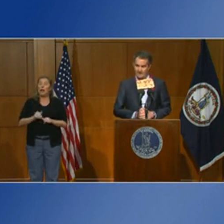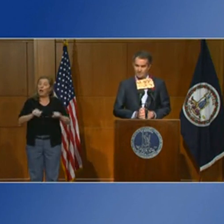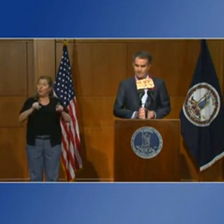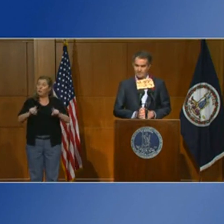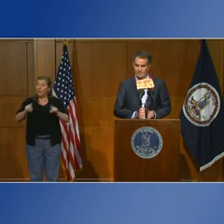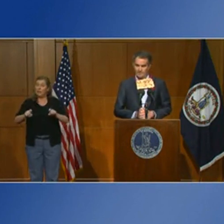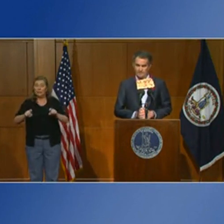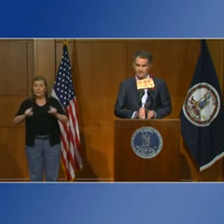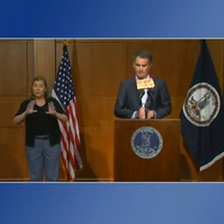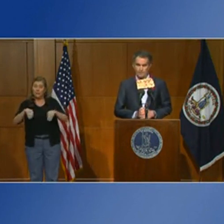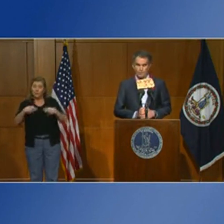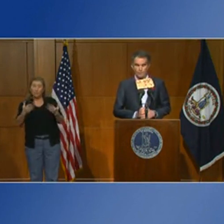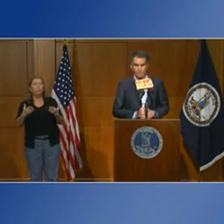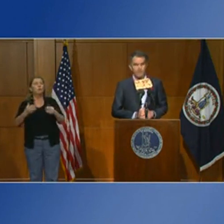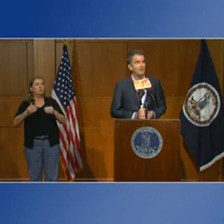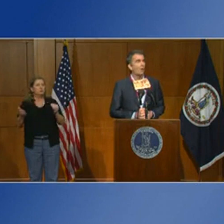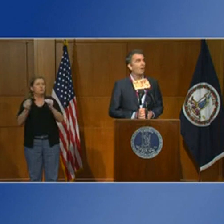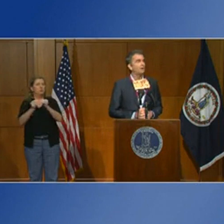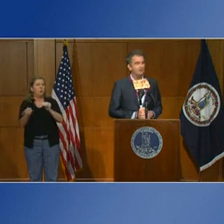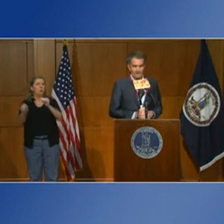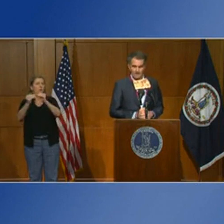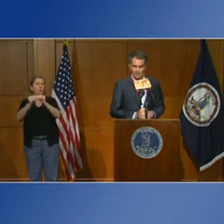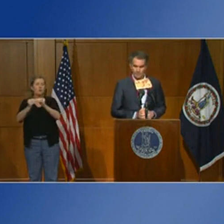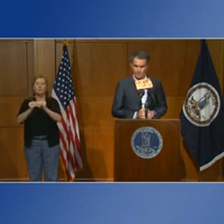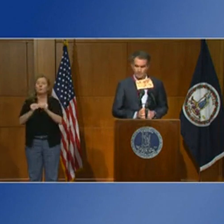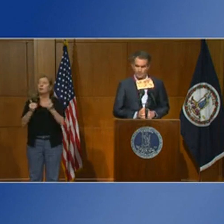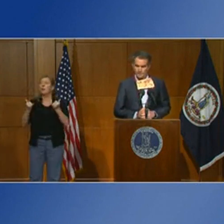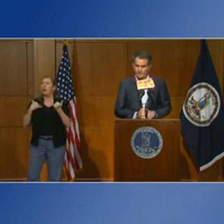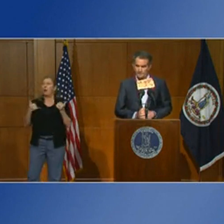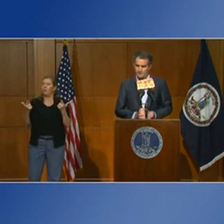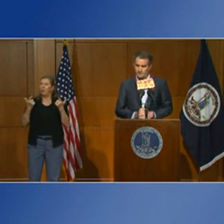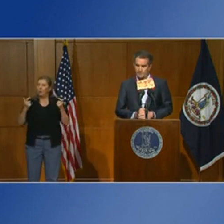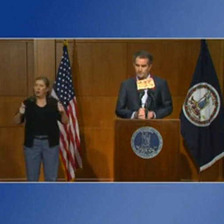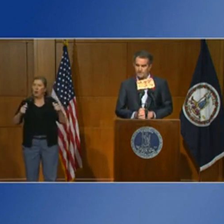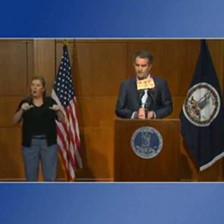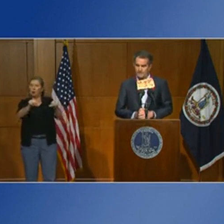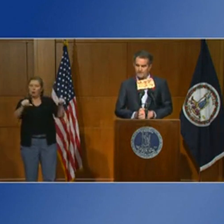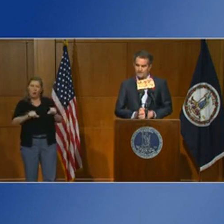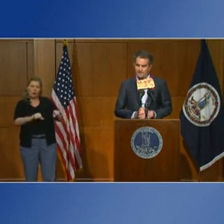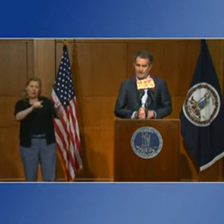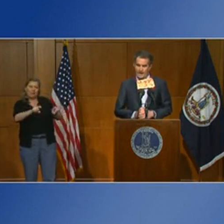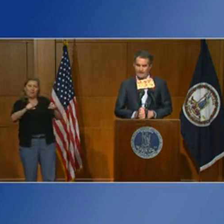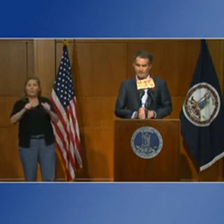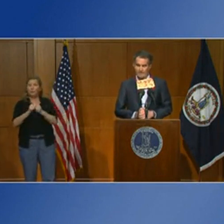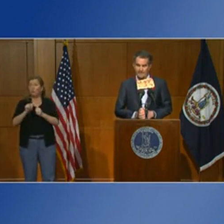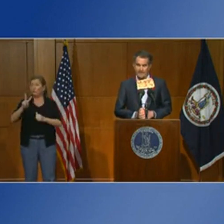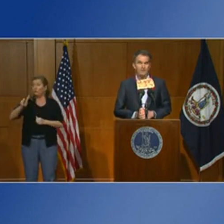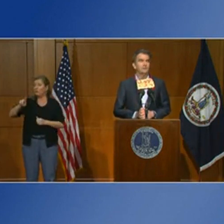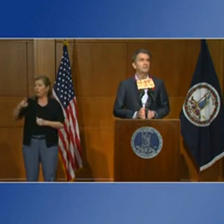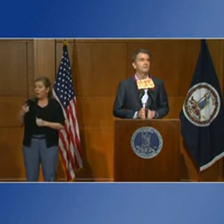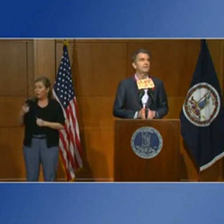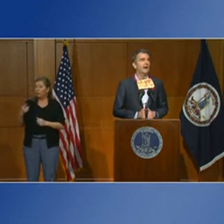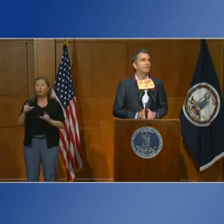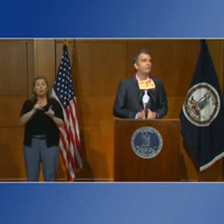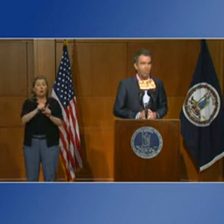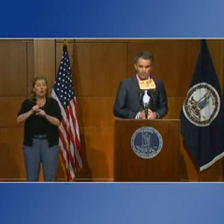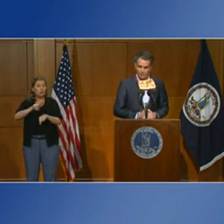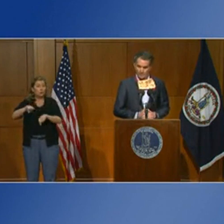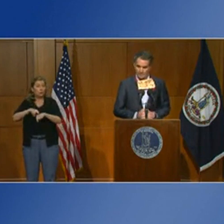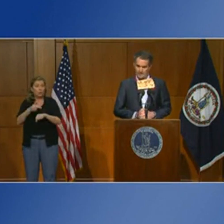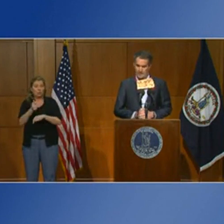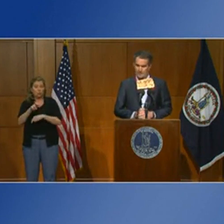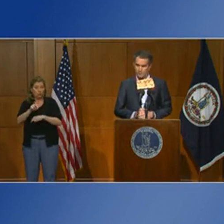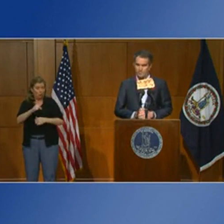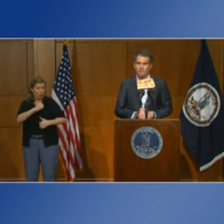testing capabilities. We are doing large-scale community testing with the VDH and in many cases the National